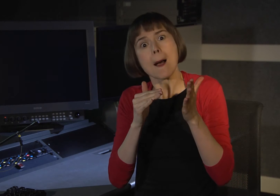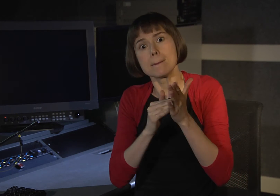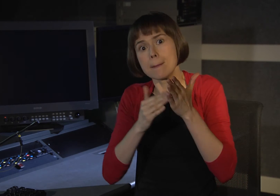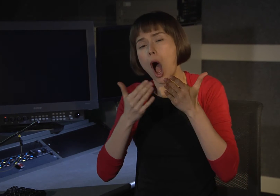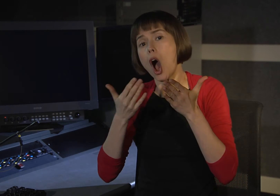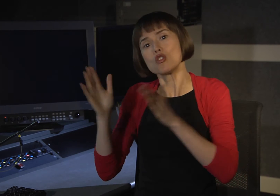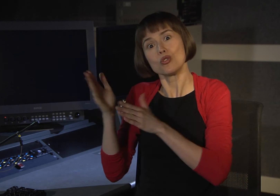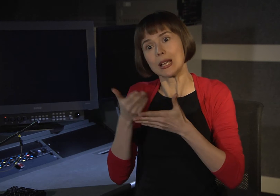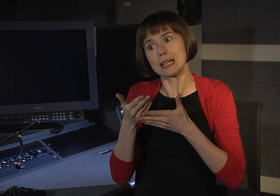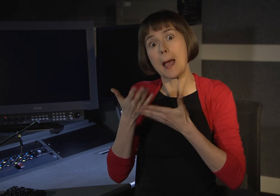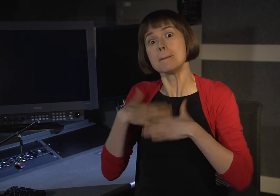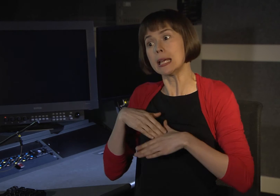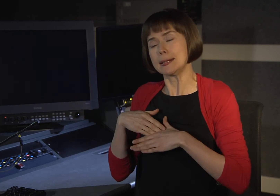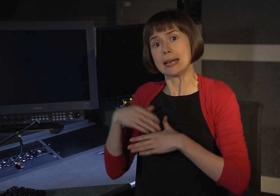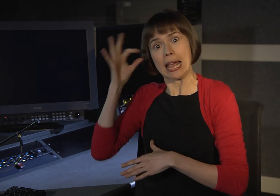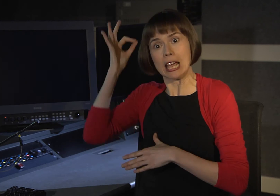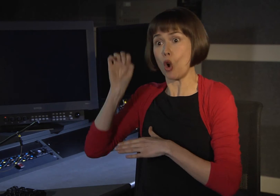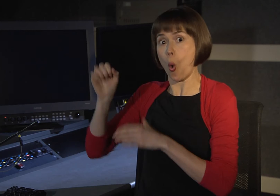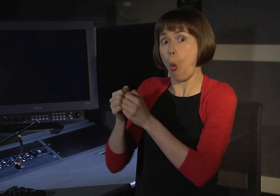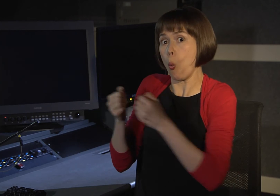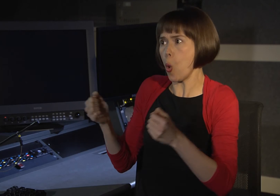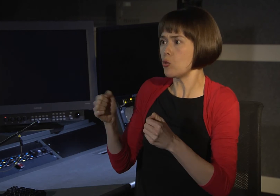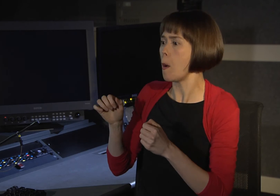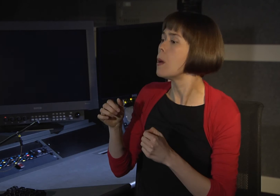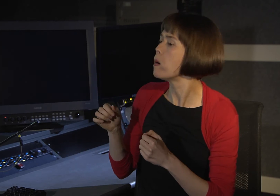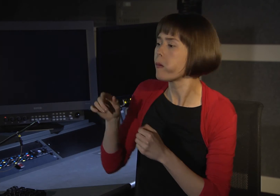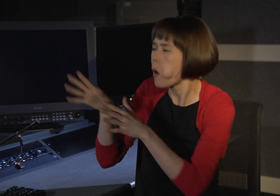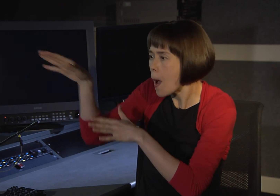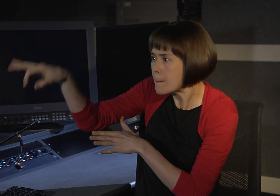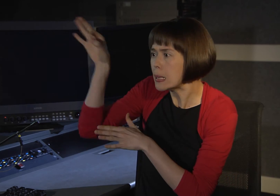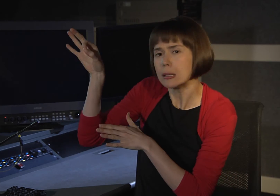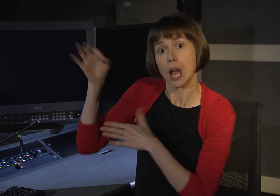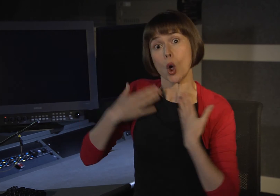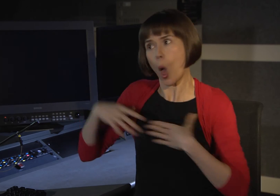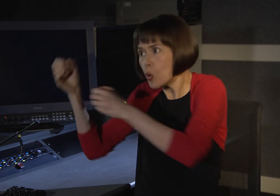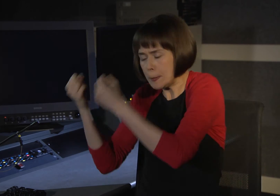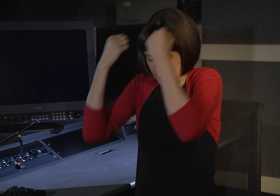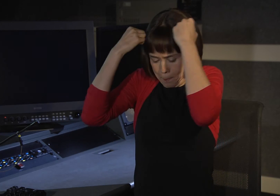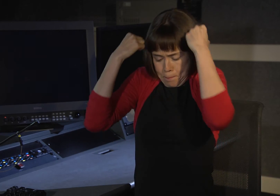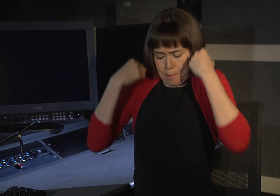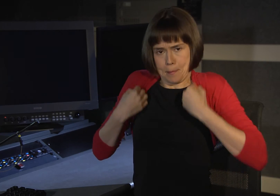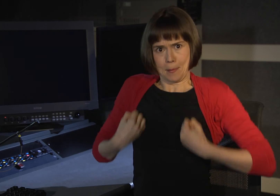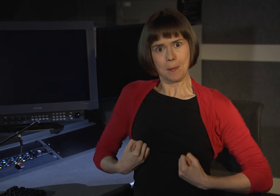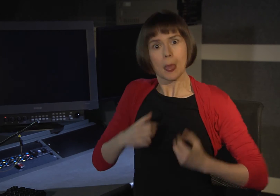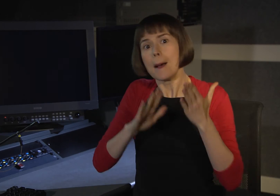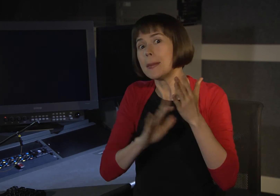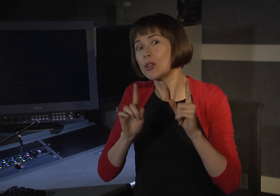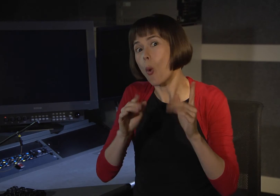important to know is that Margaret isn't dressed like Margaret. She's taken some of Hero's clothes and put them